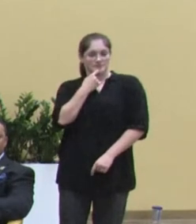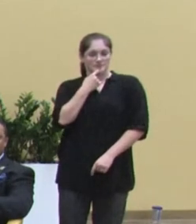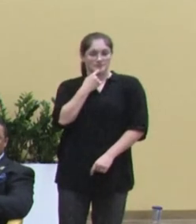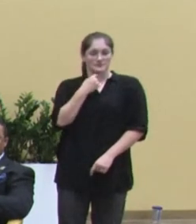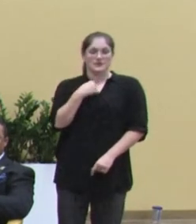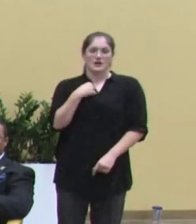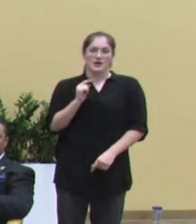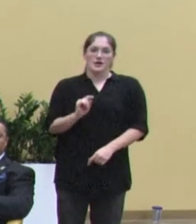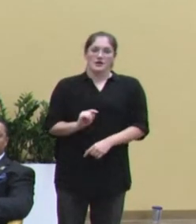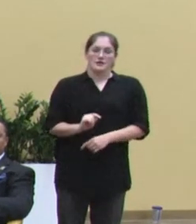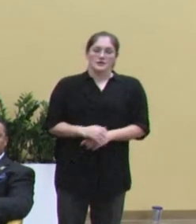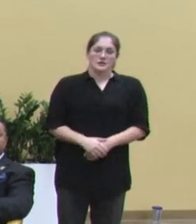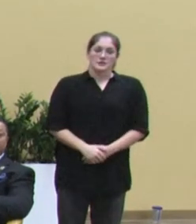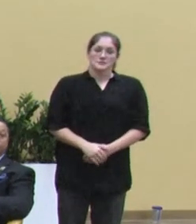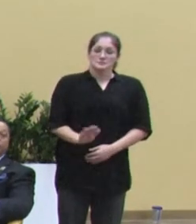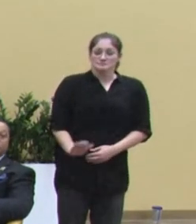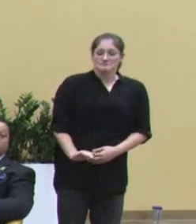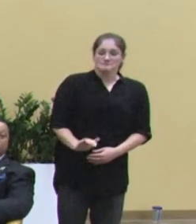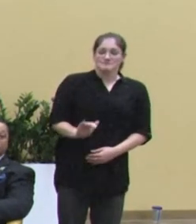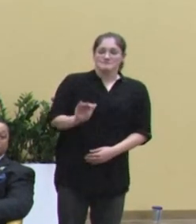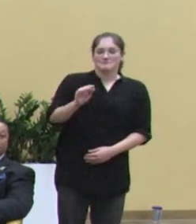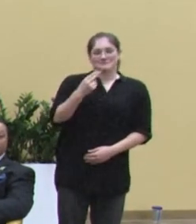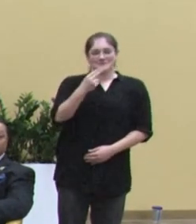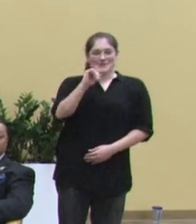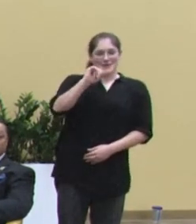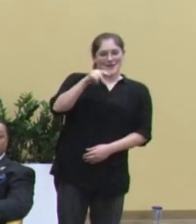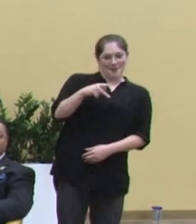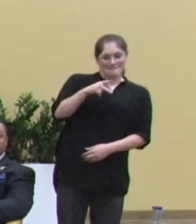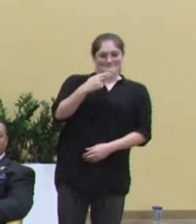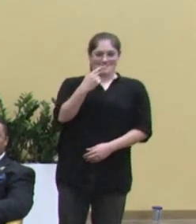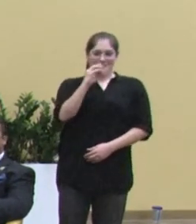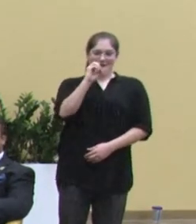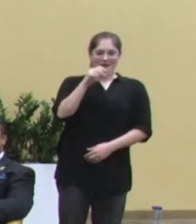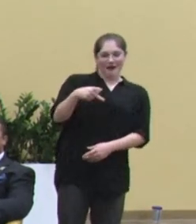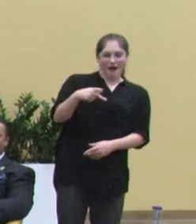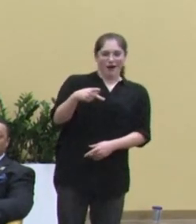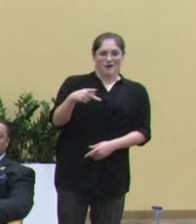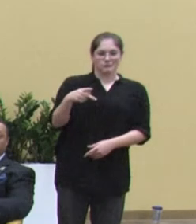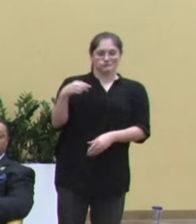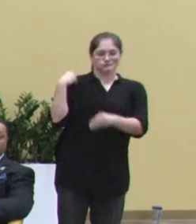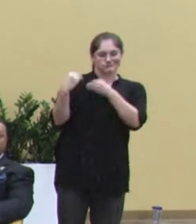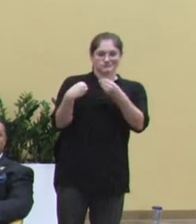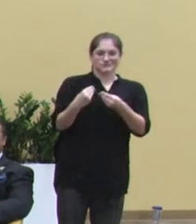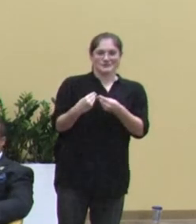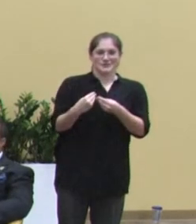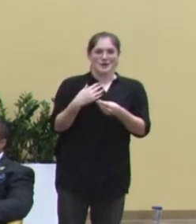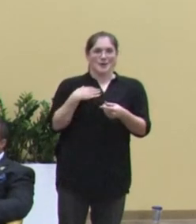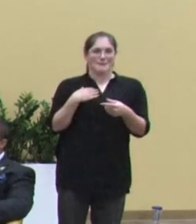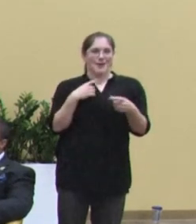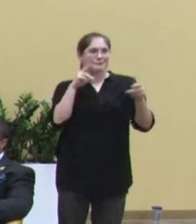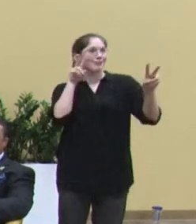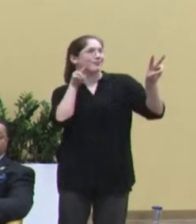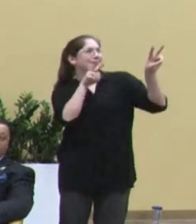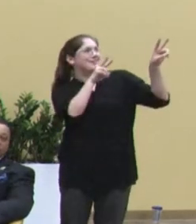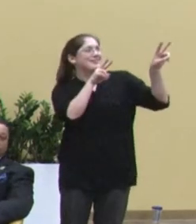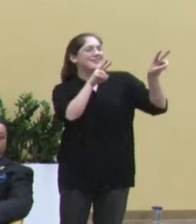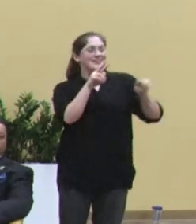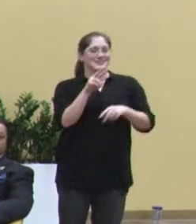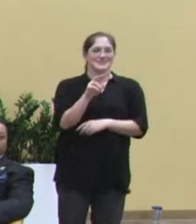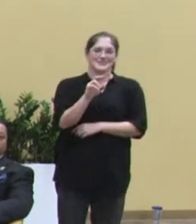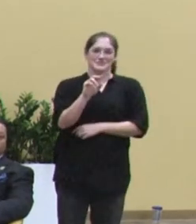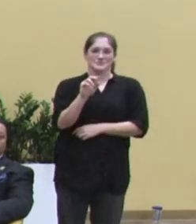I came up in the generation, the hip-hop generation. My heroes were Chuck D,